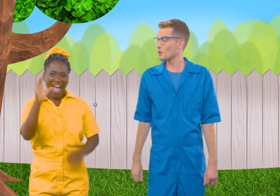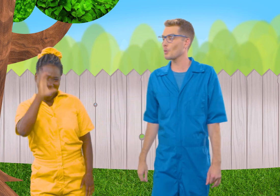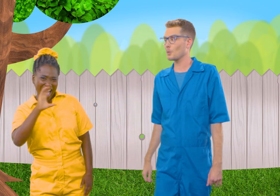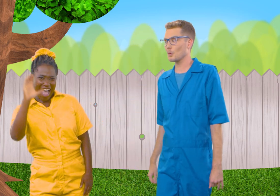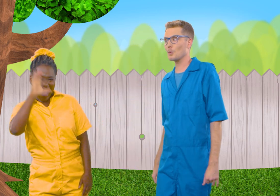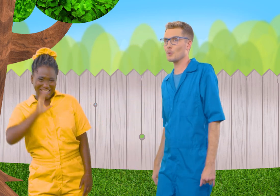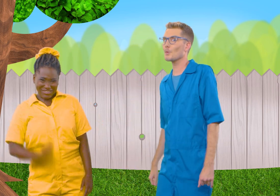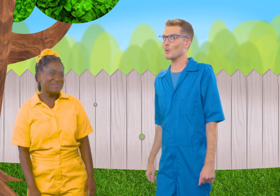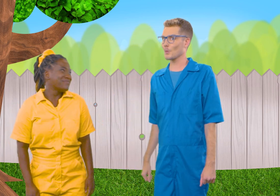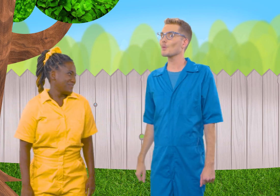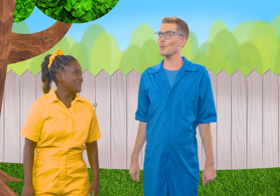too.